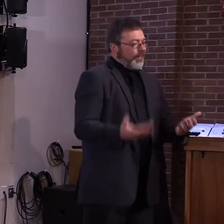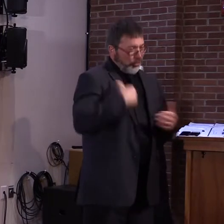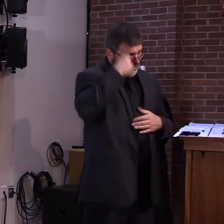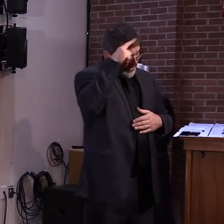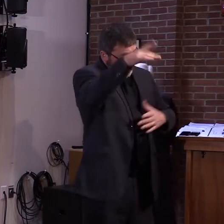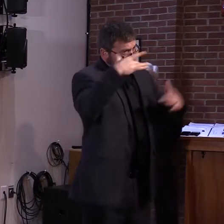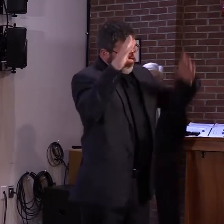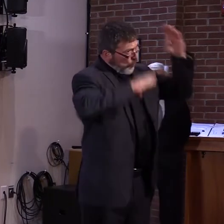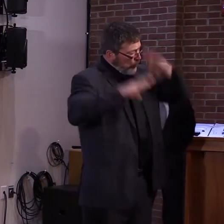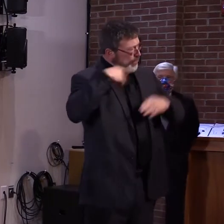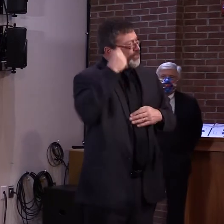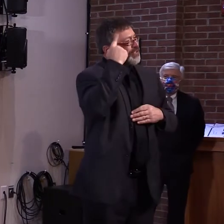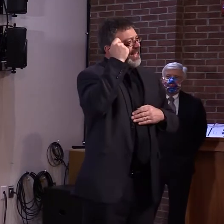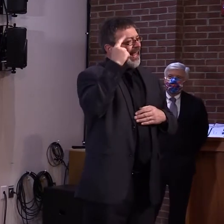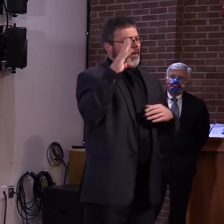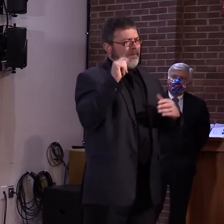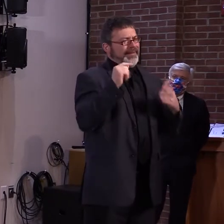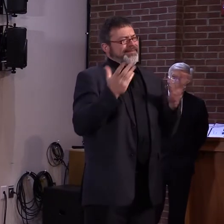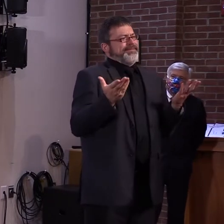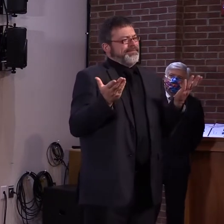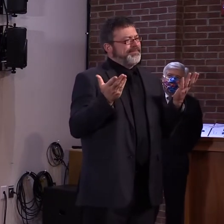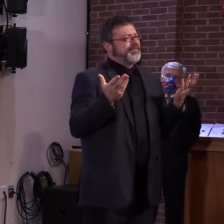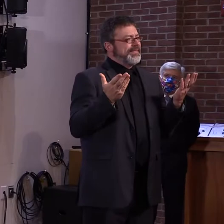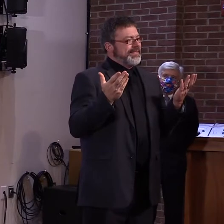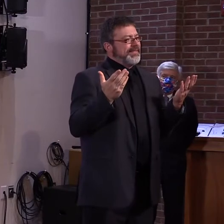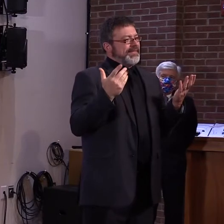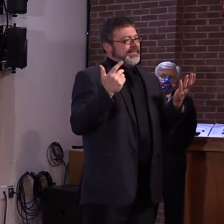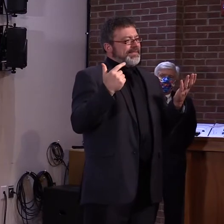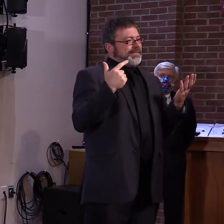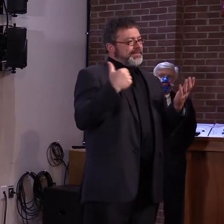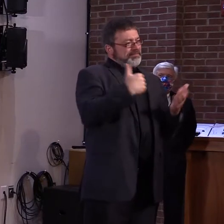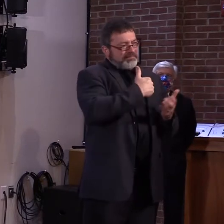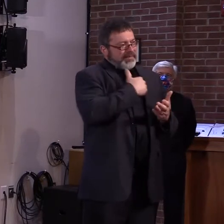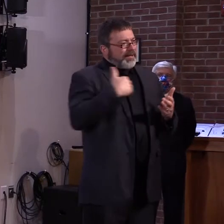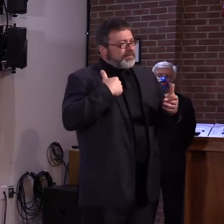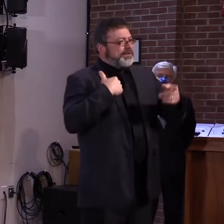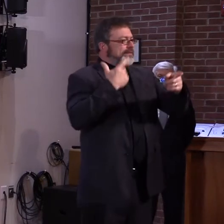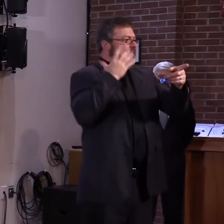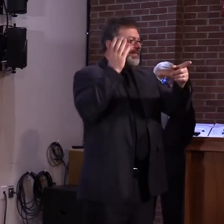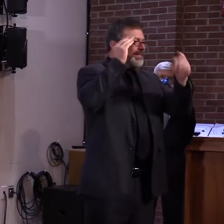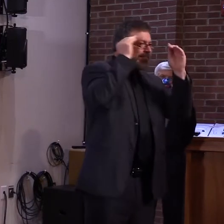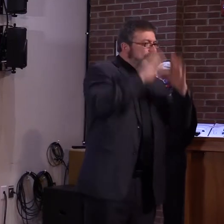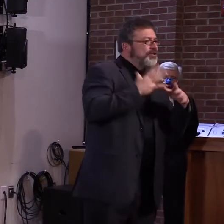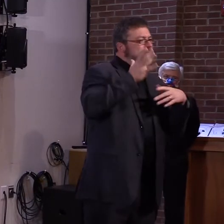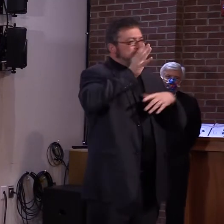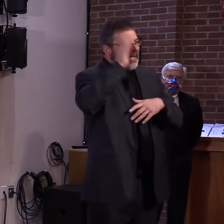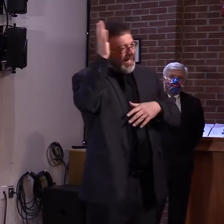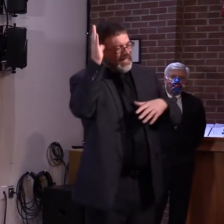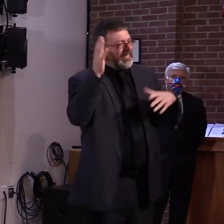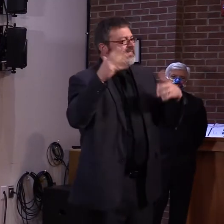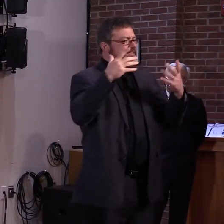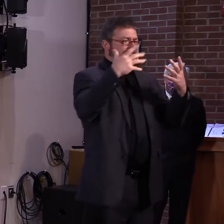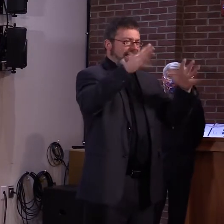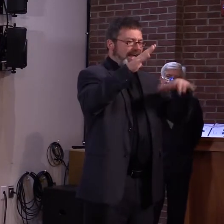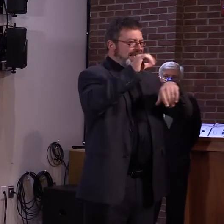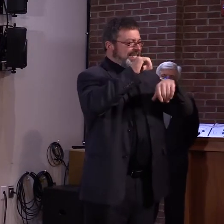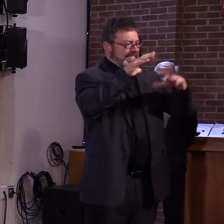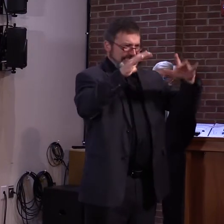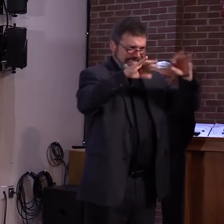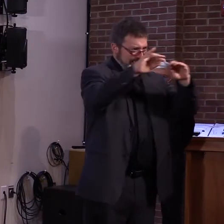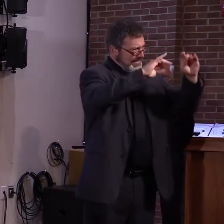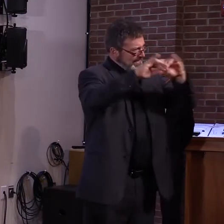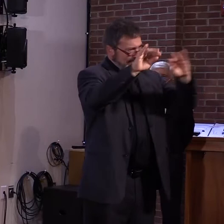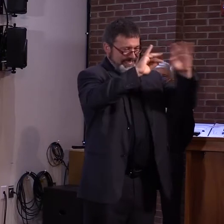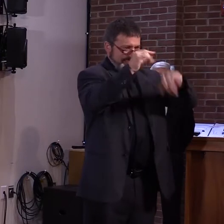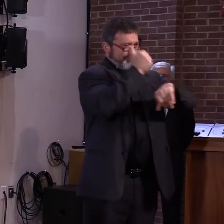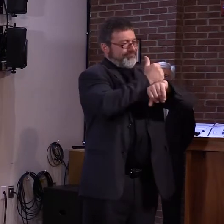of members, teachers, that are really doing a tremendous amount of work to make this happen. And I don't